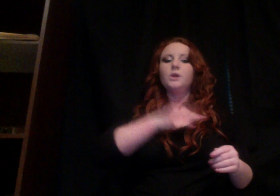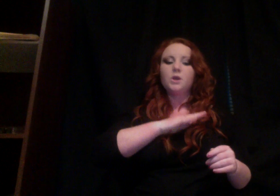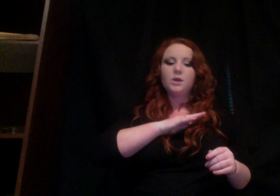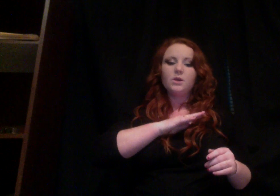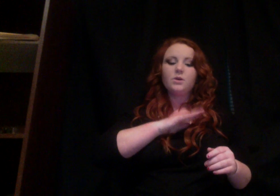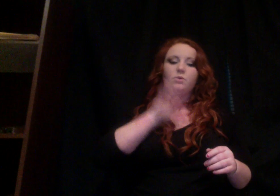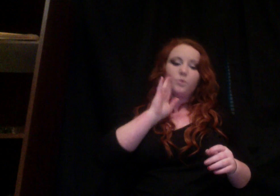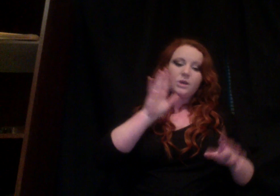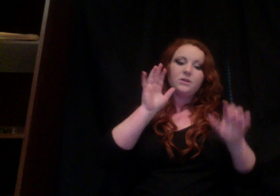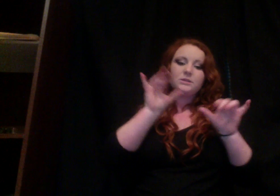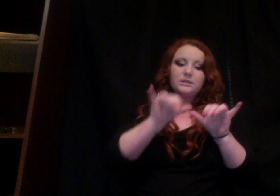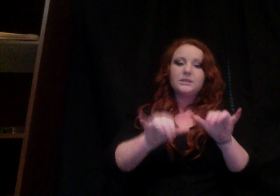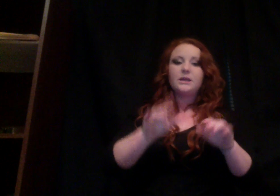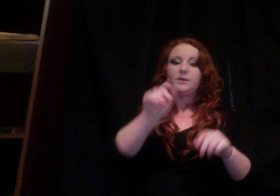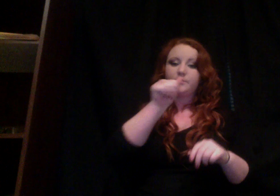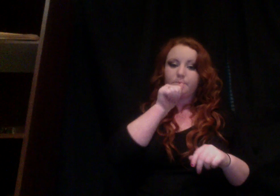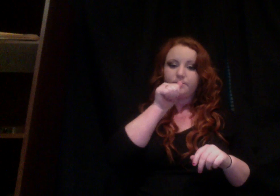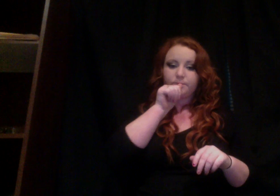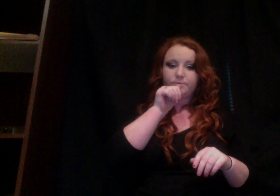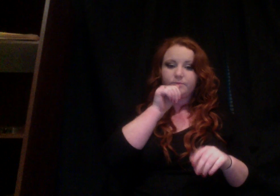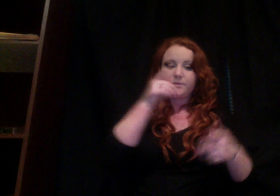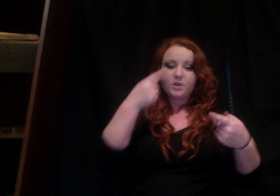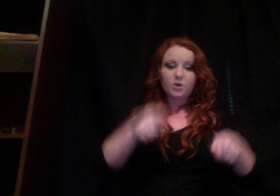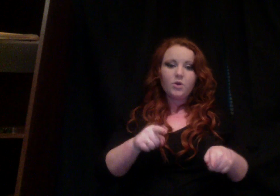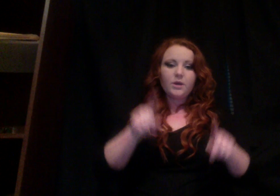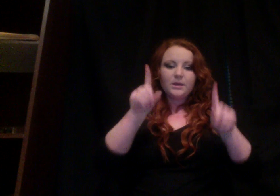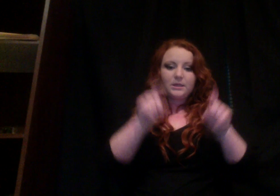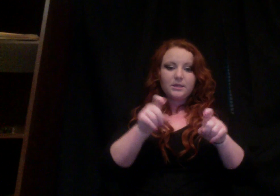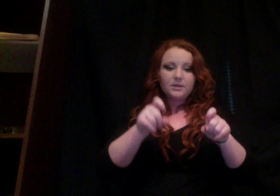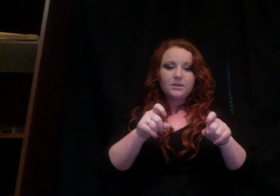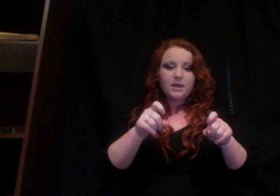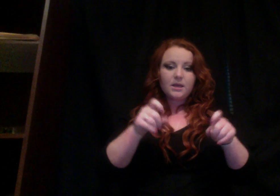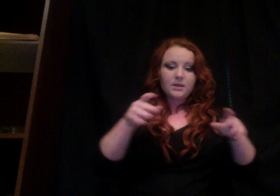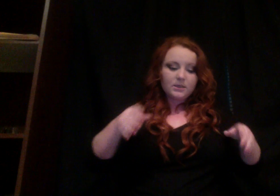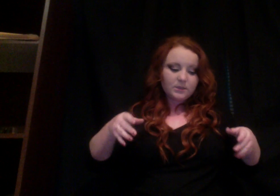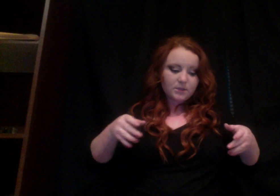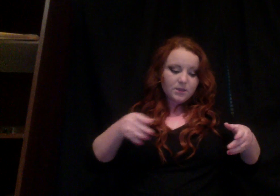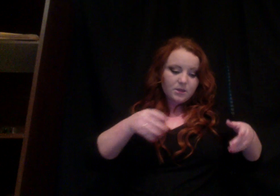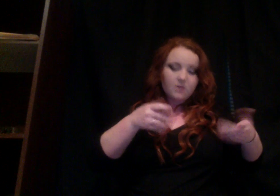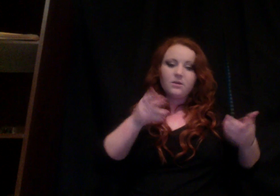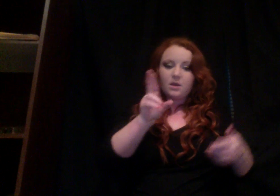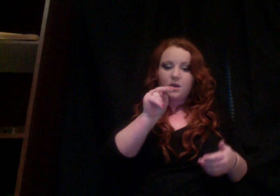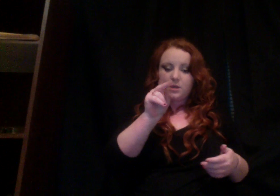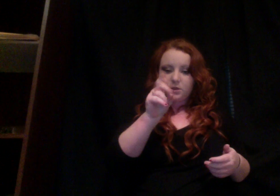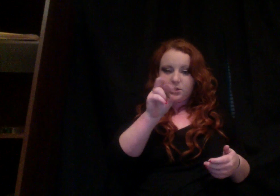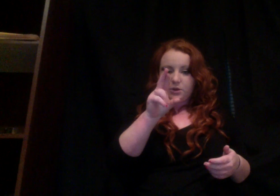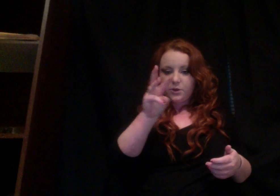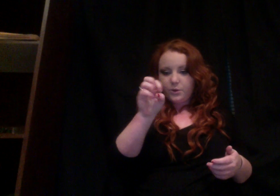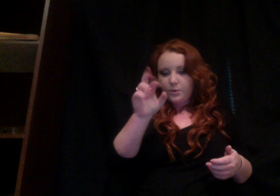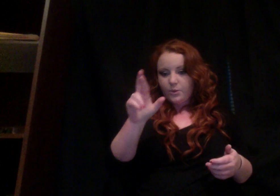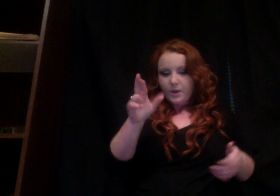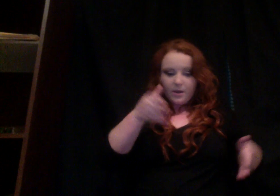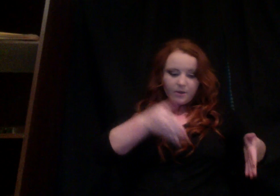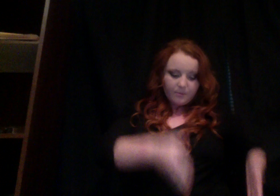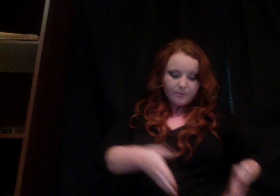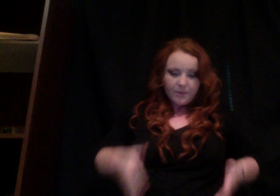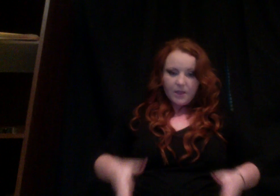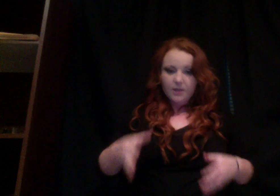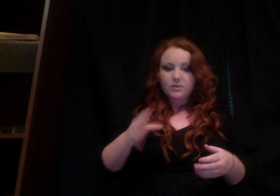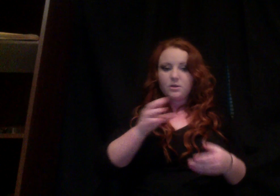the exam, the patient will remove their underwear and their pants in a private changing room. They'll wear a pair of these